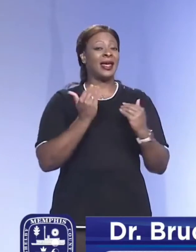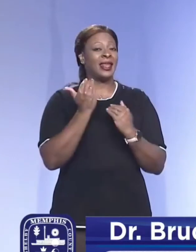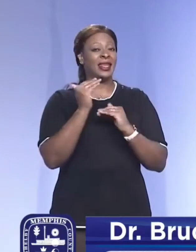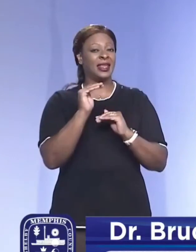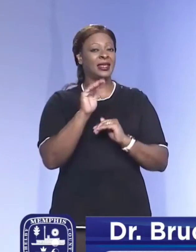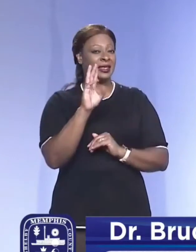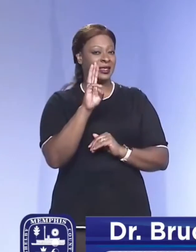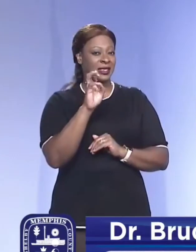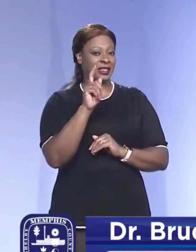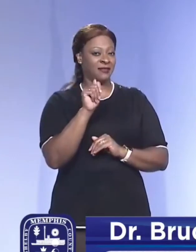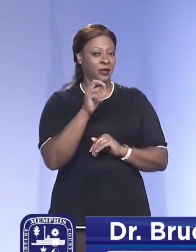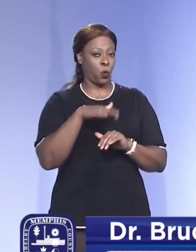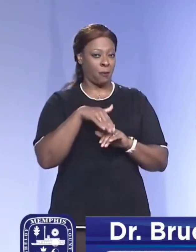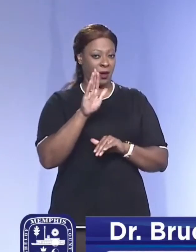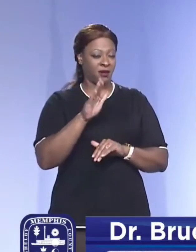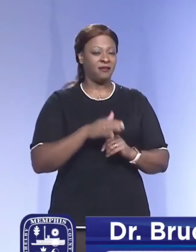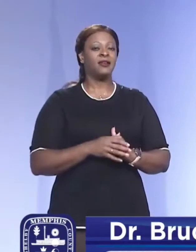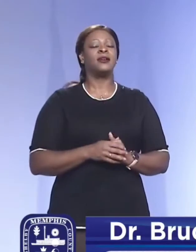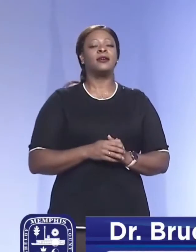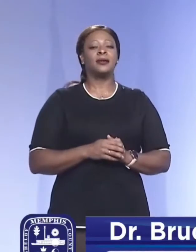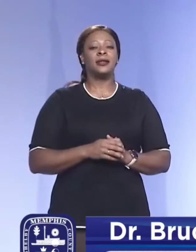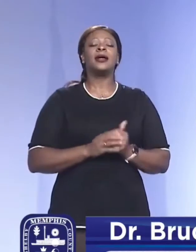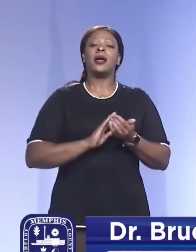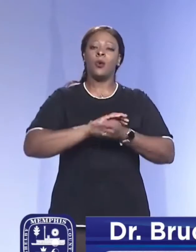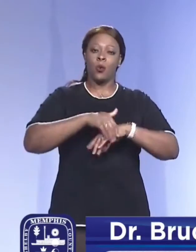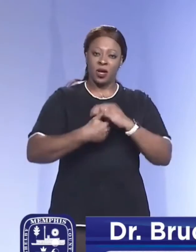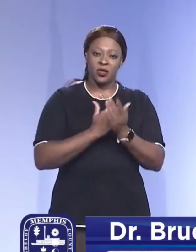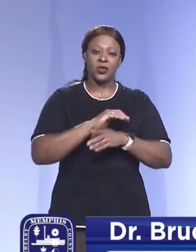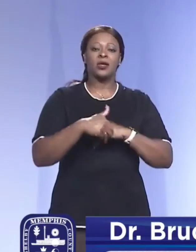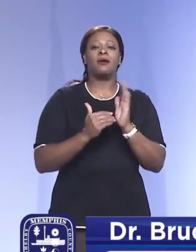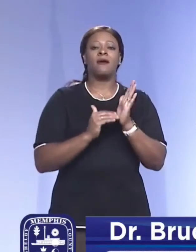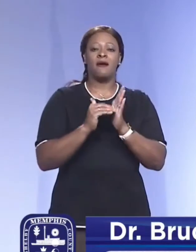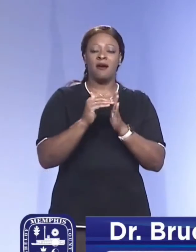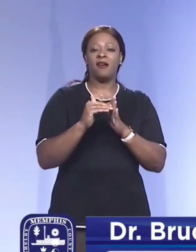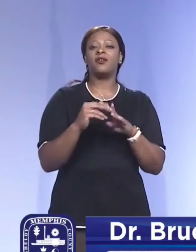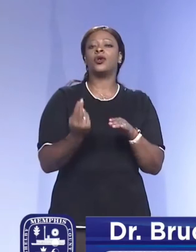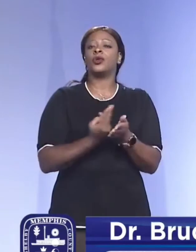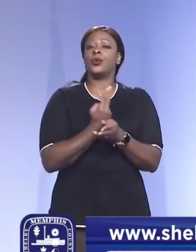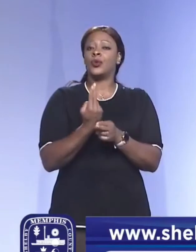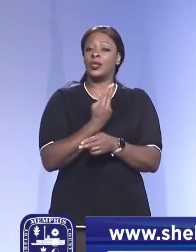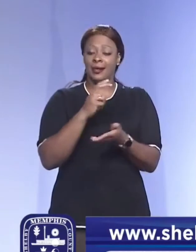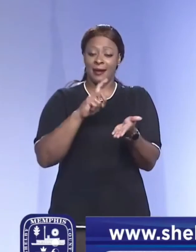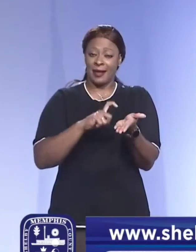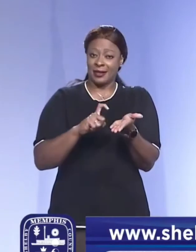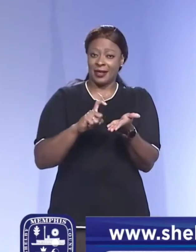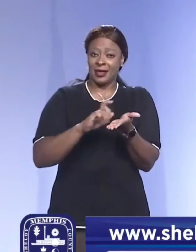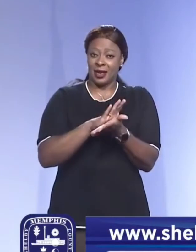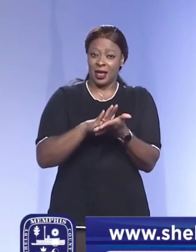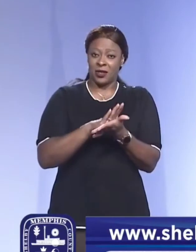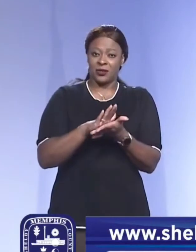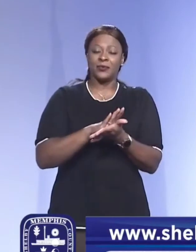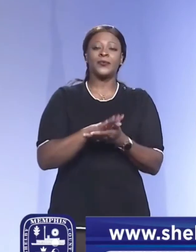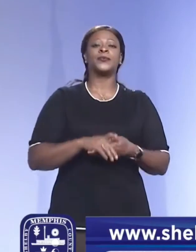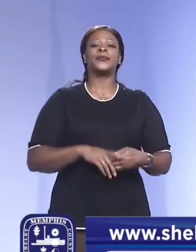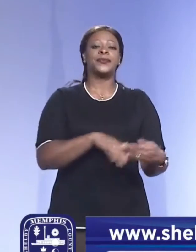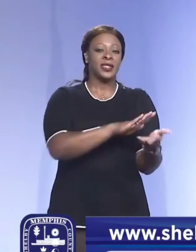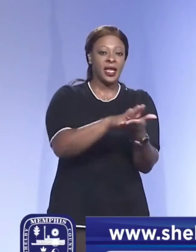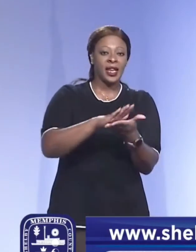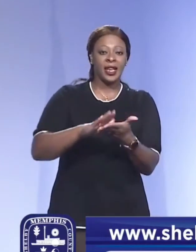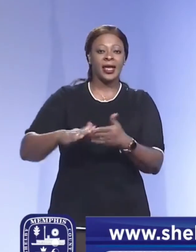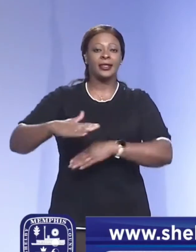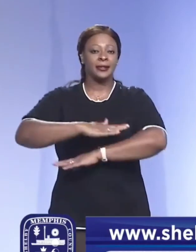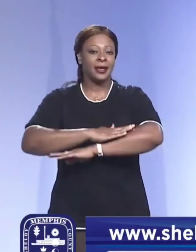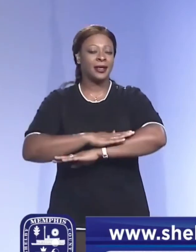feet, the hand washing, using hand sanitizer, the cleaning,